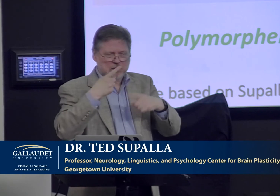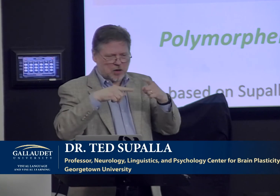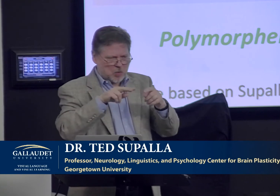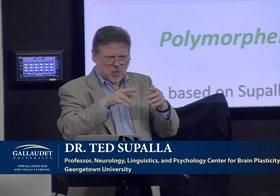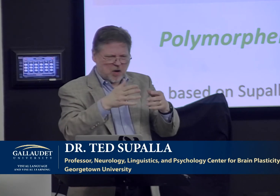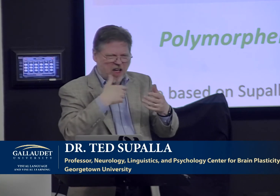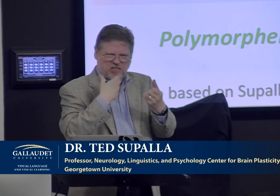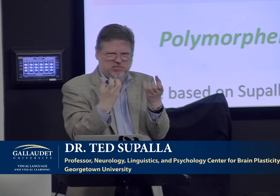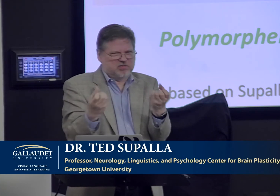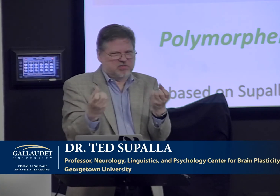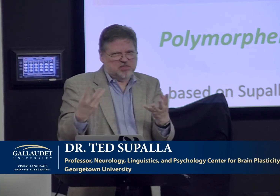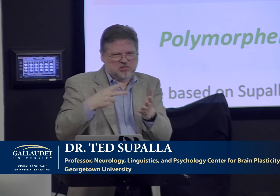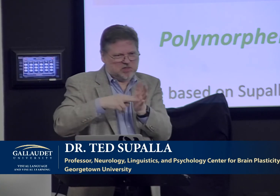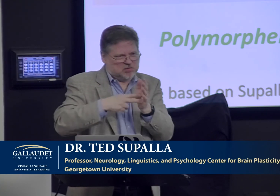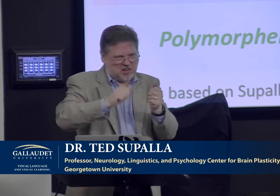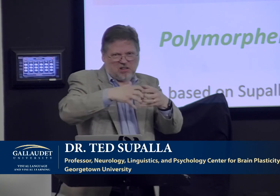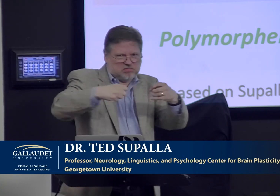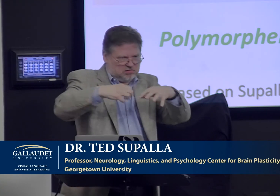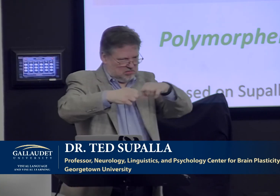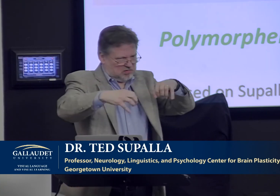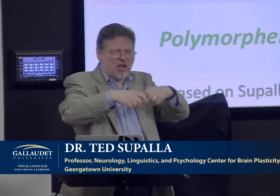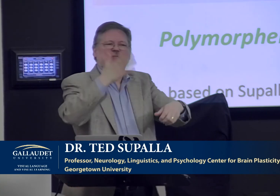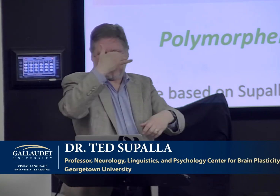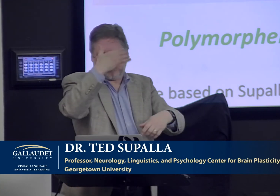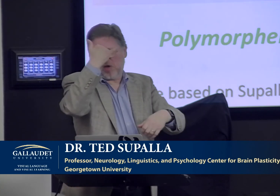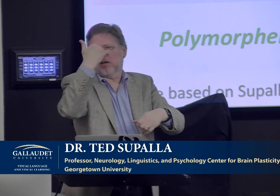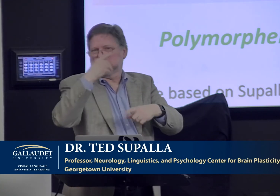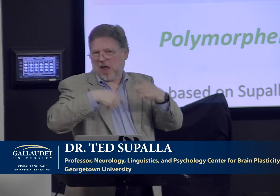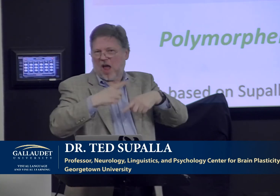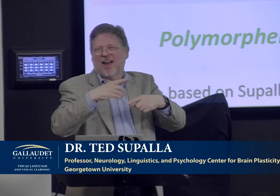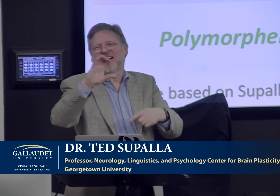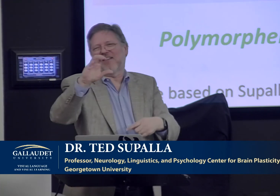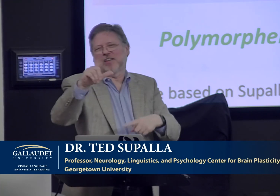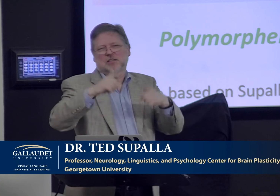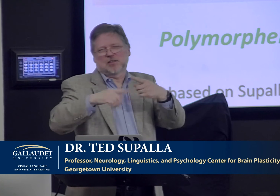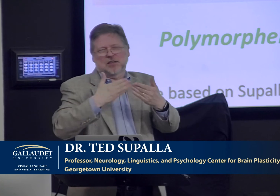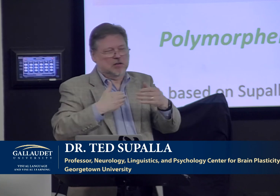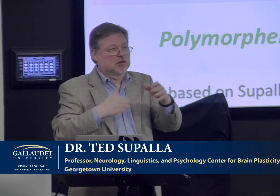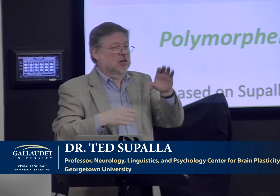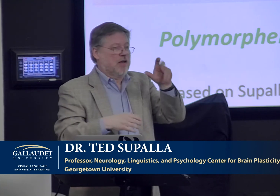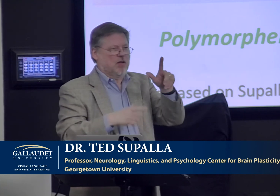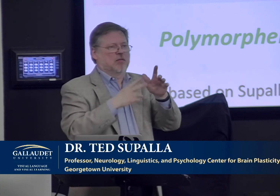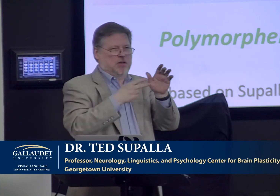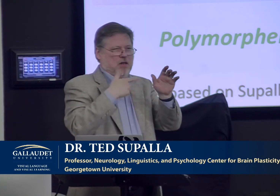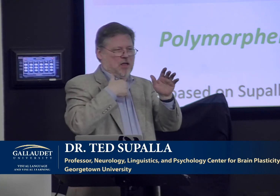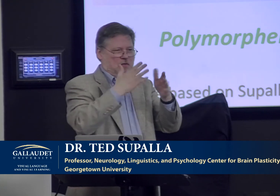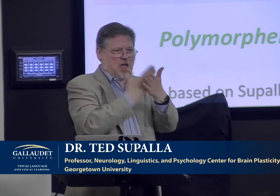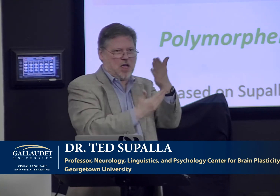So not only can words or signs be mono or polysyllabic, they can also be made